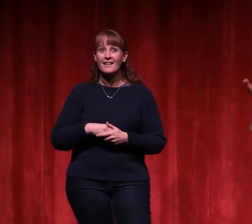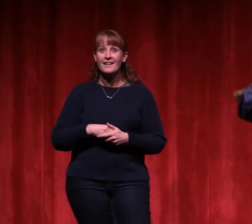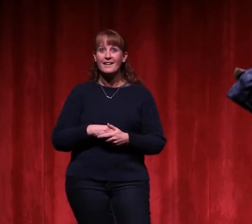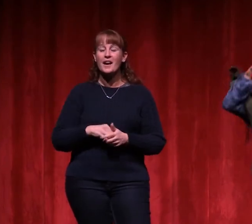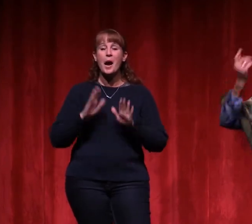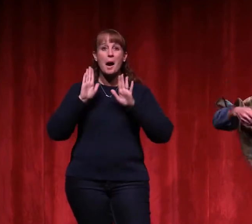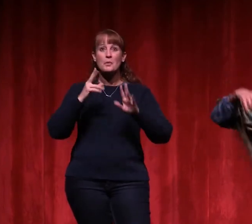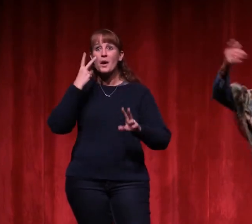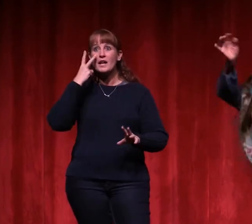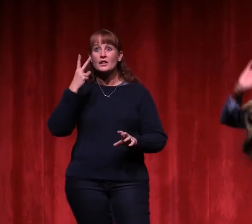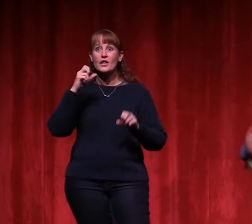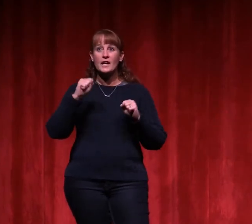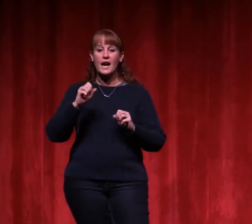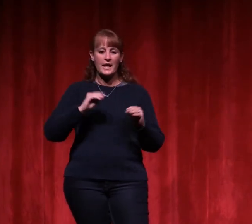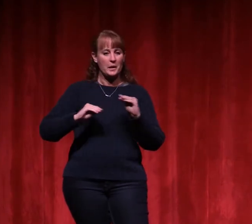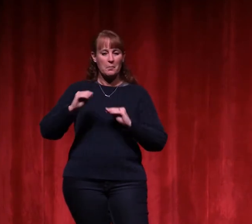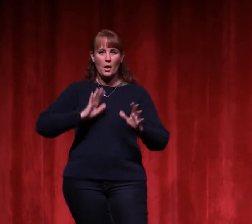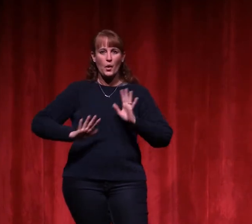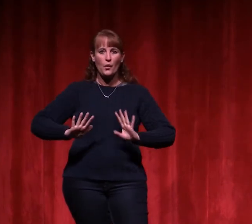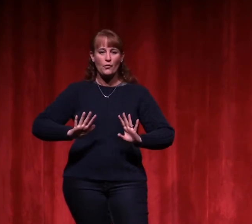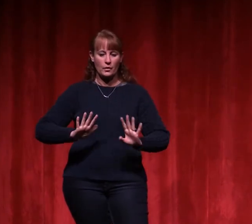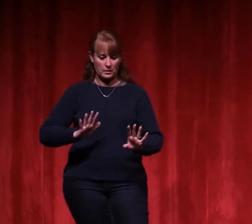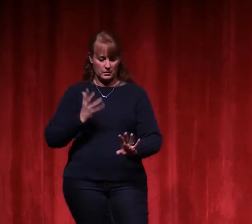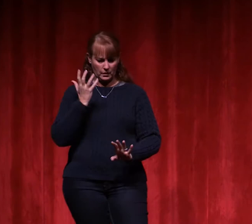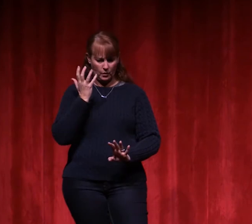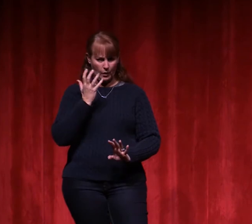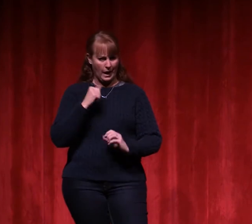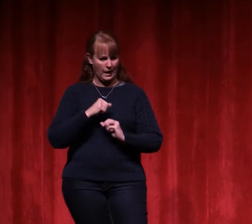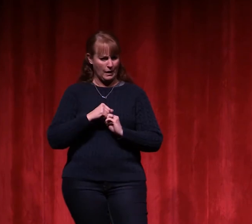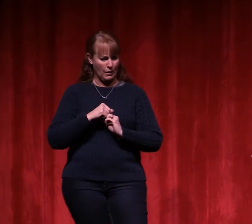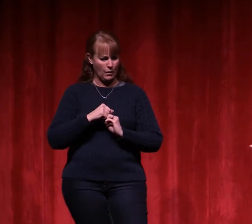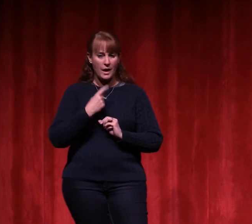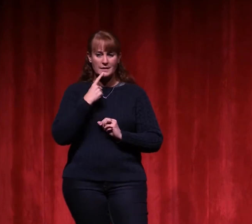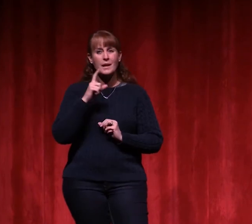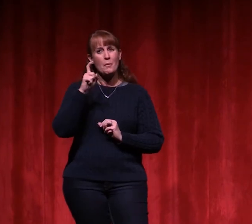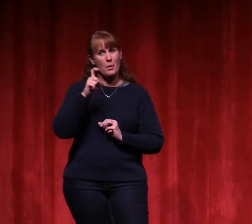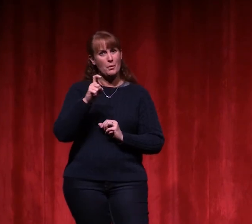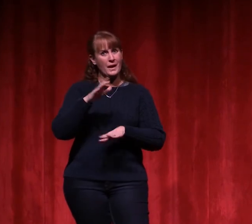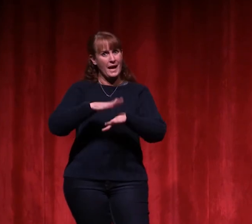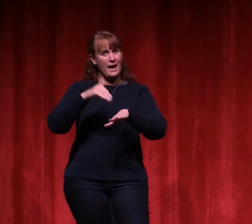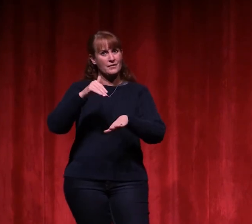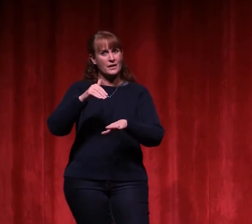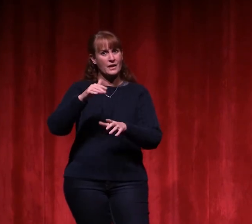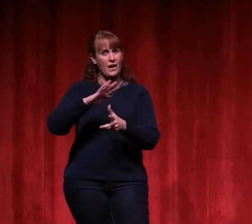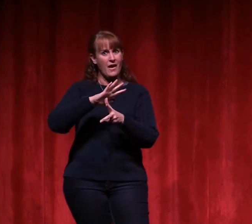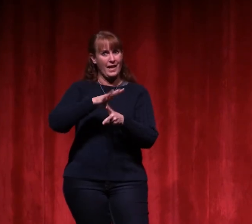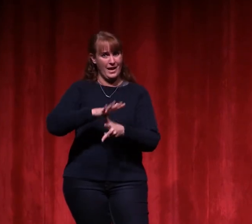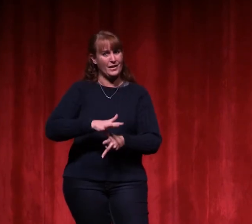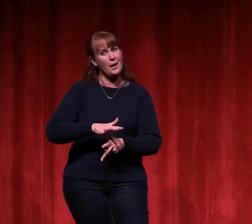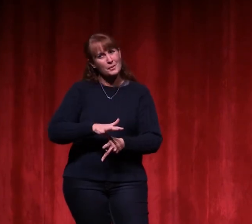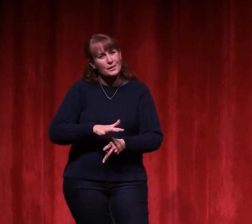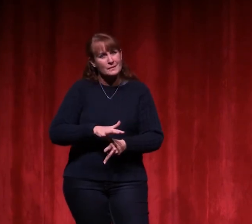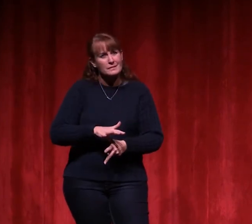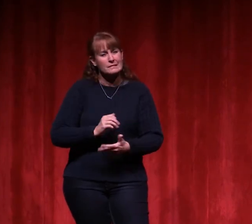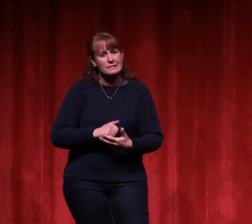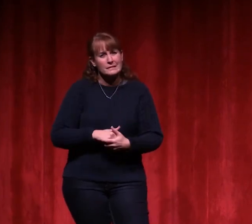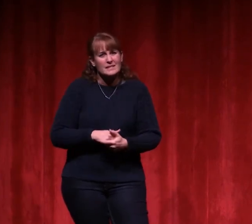I'm great. Look, I can wheel all this. And he's like, wow. I said, well, we're going to have to call the helicopter. And